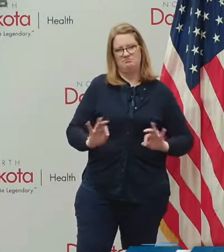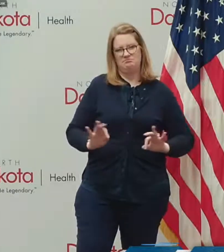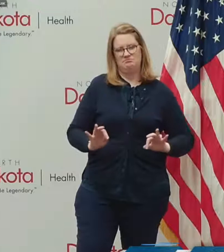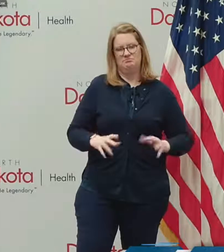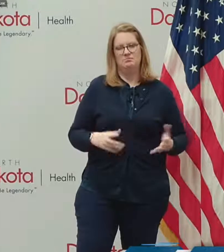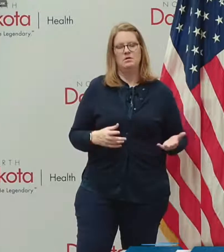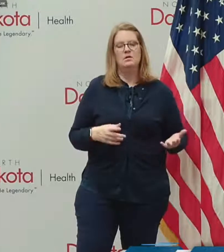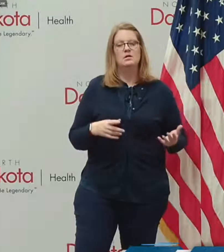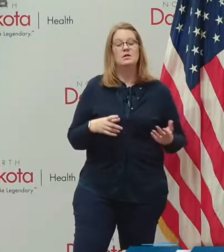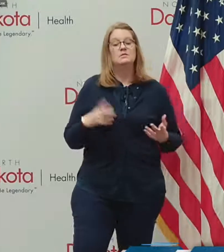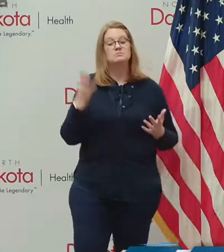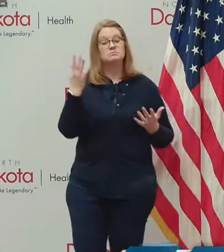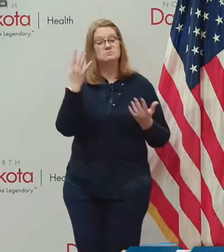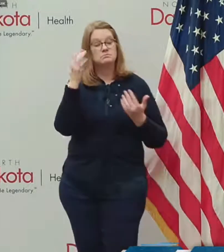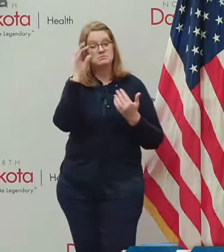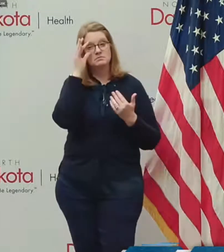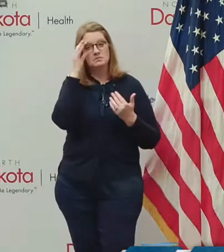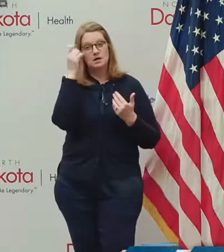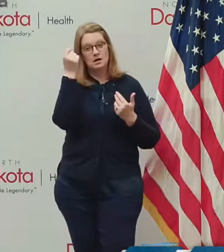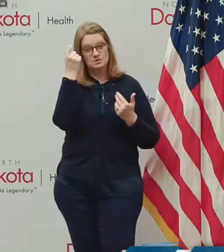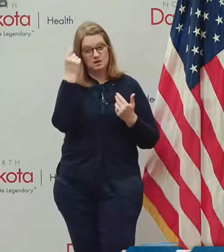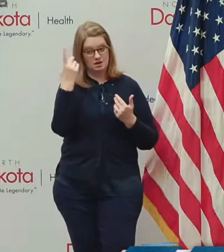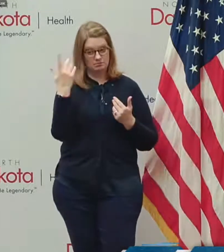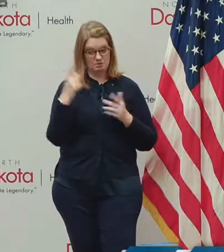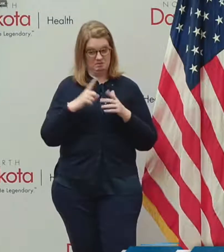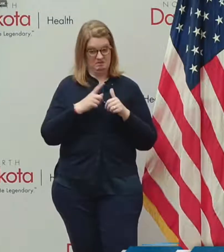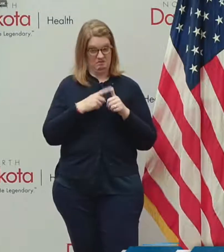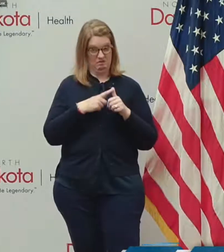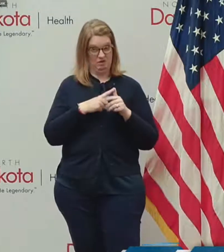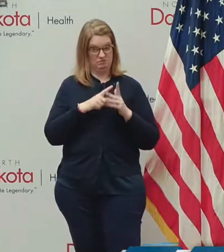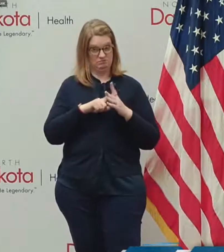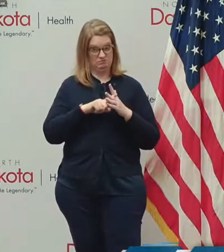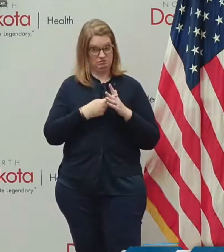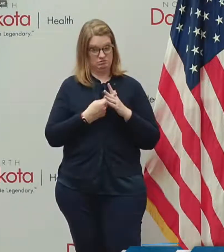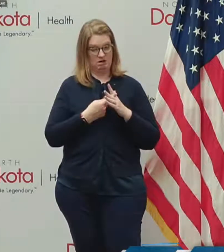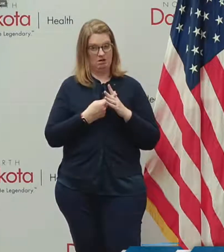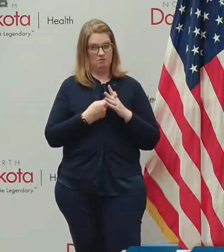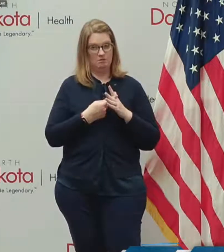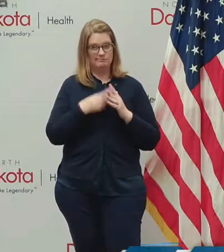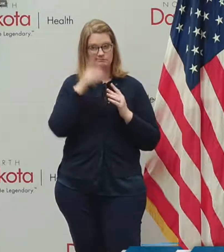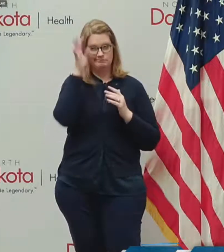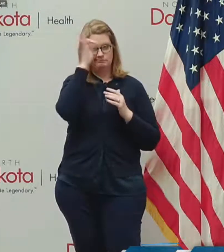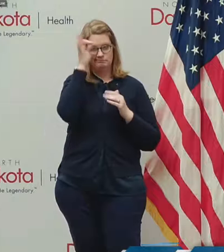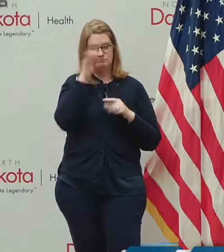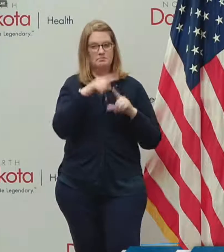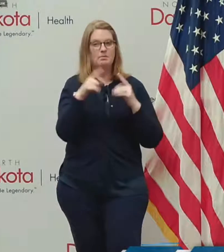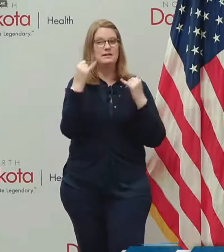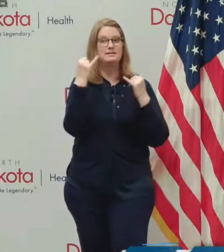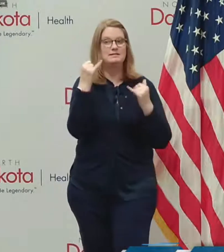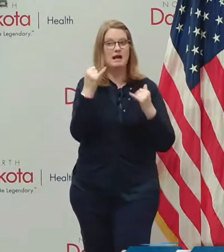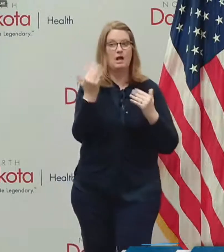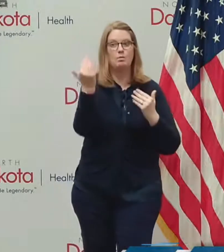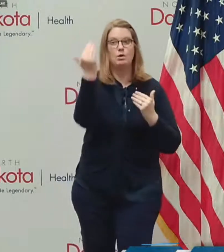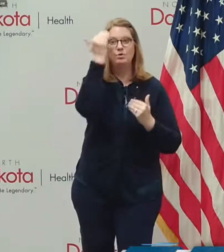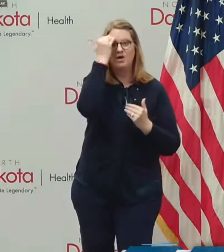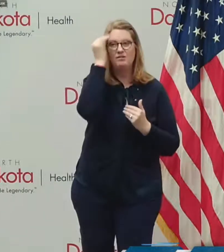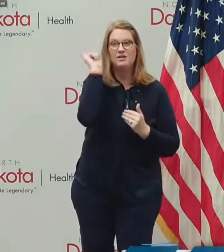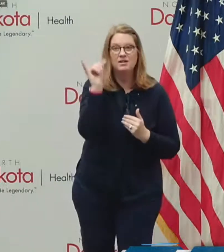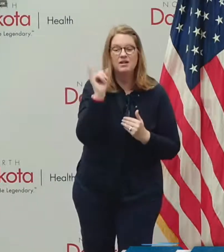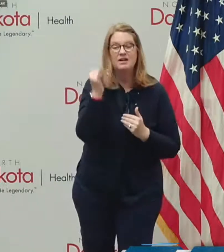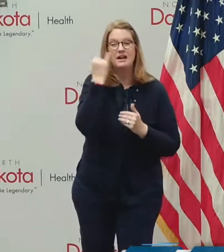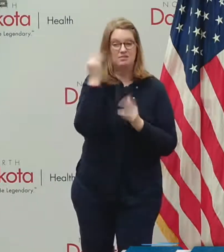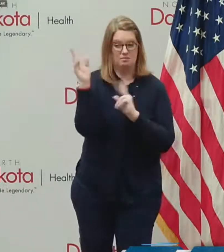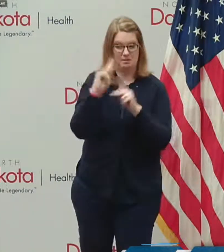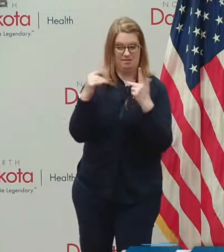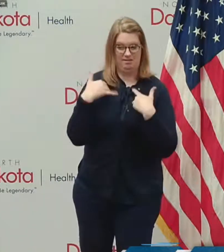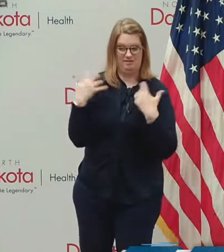certainly more known about this disease now than there was at the time, and there's more known about the tie between underlying conditions and